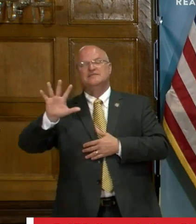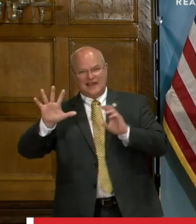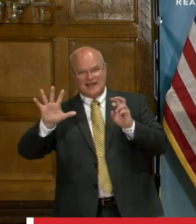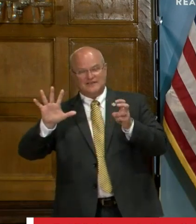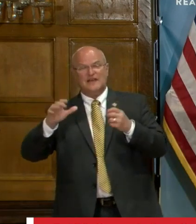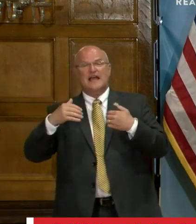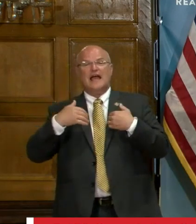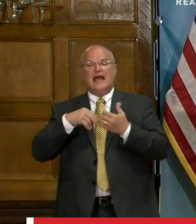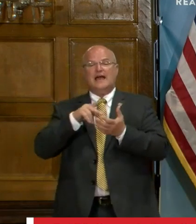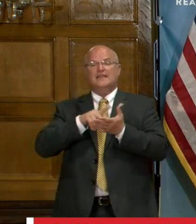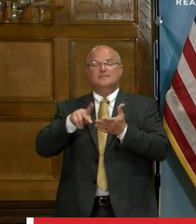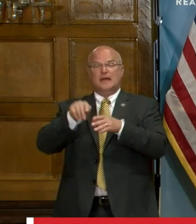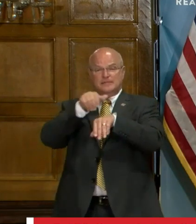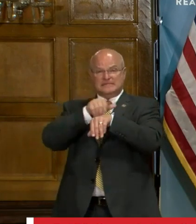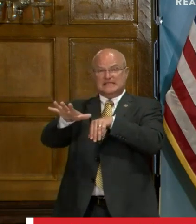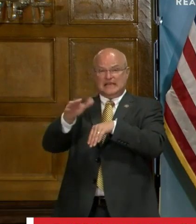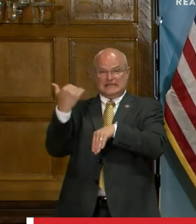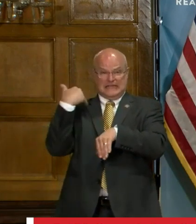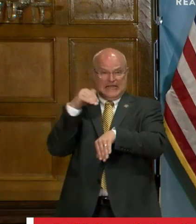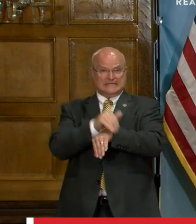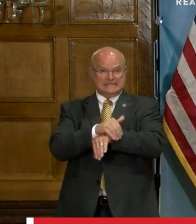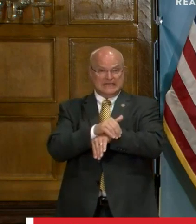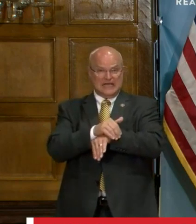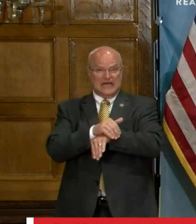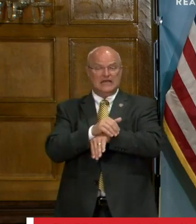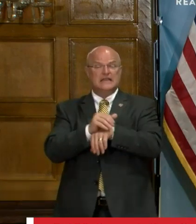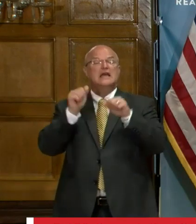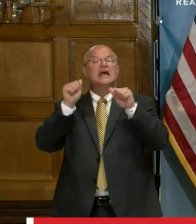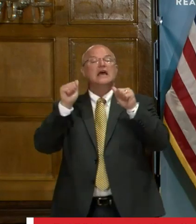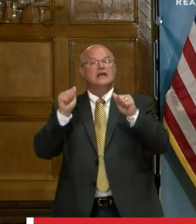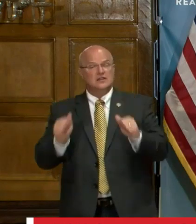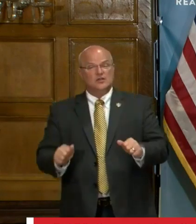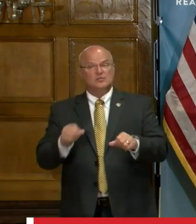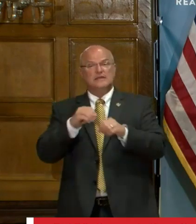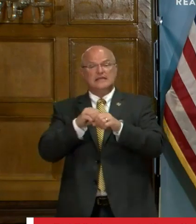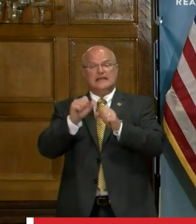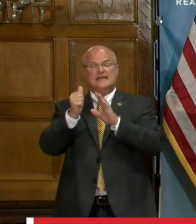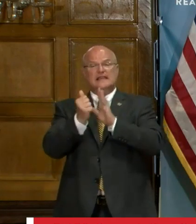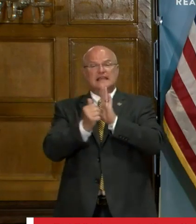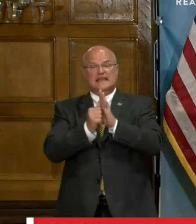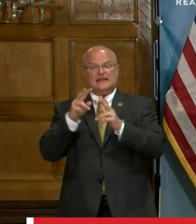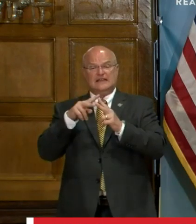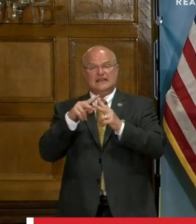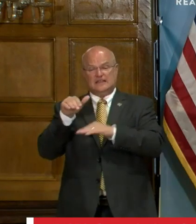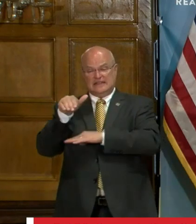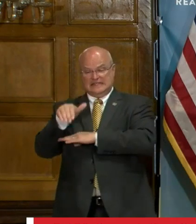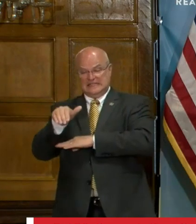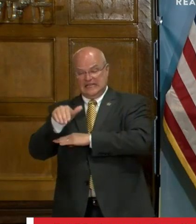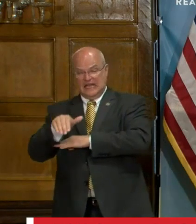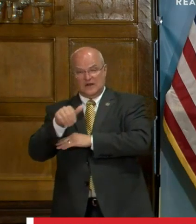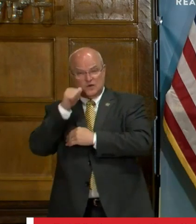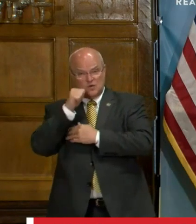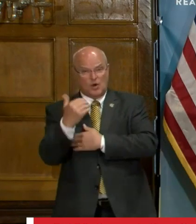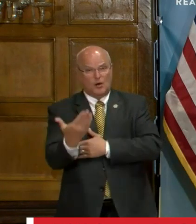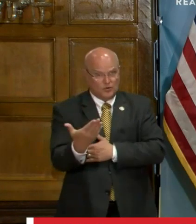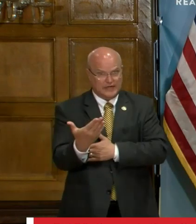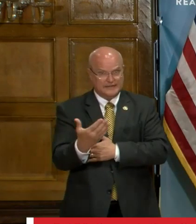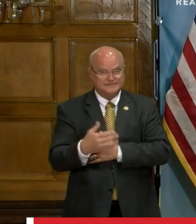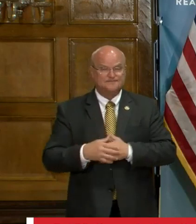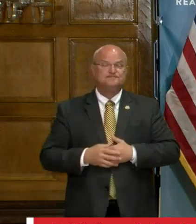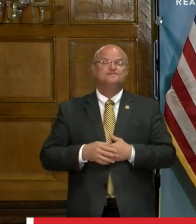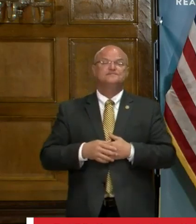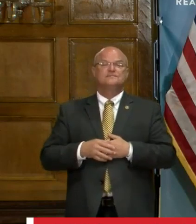3,975, had the payments sent out last night and could be in the claimant's account either this evening or tomorrow